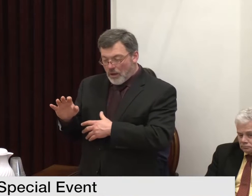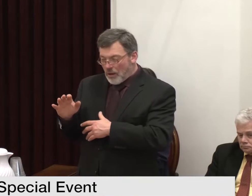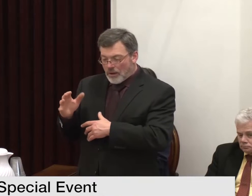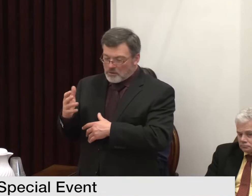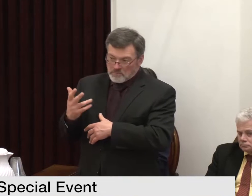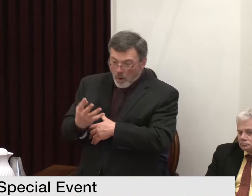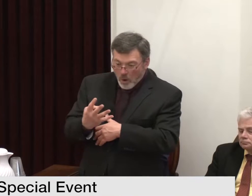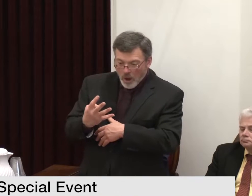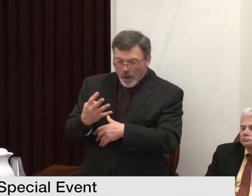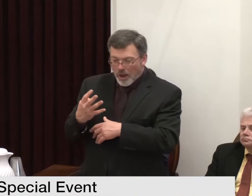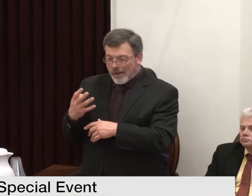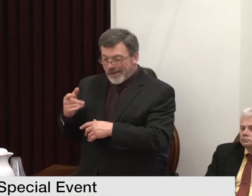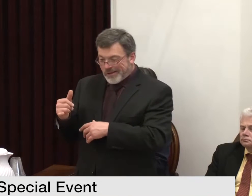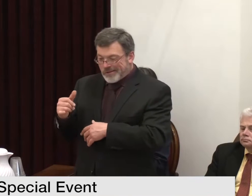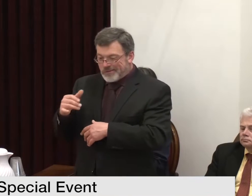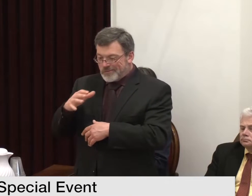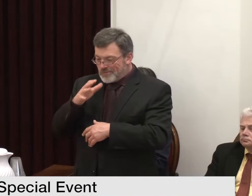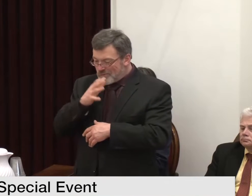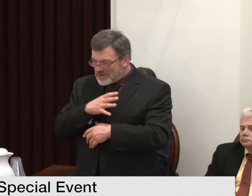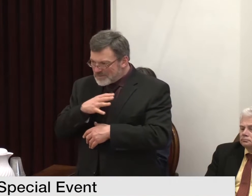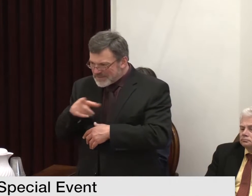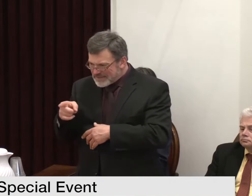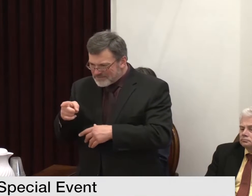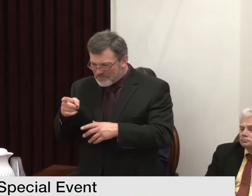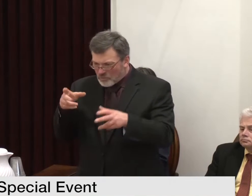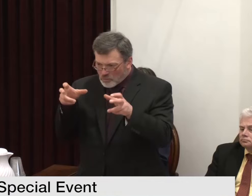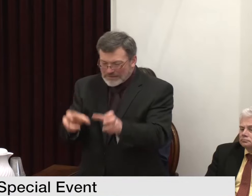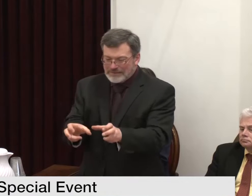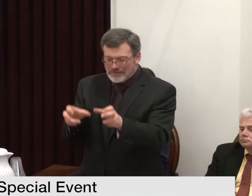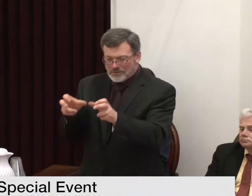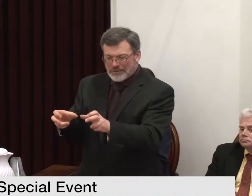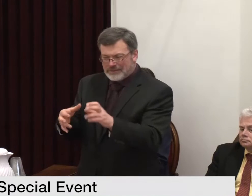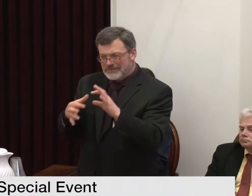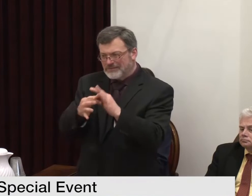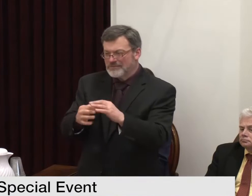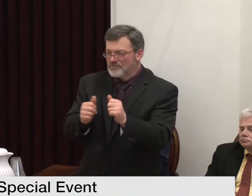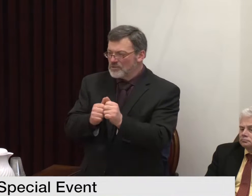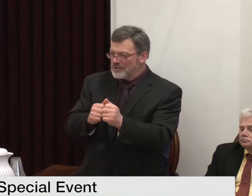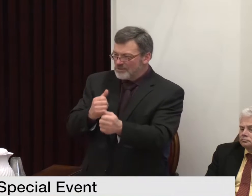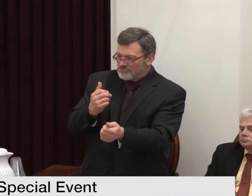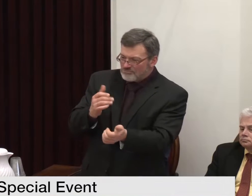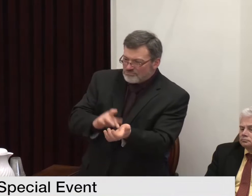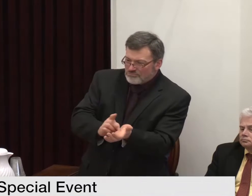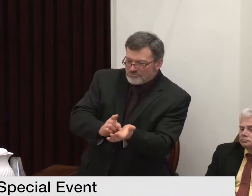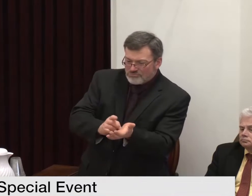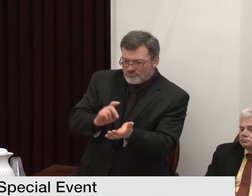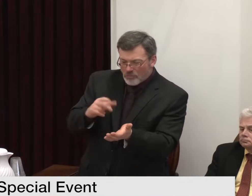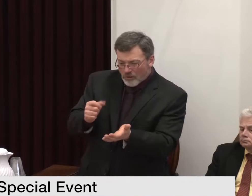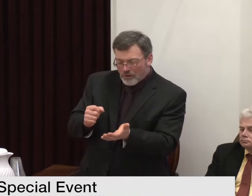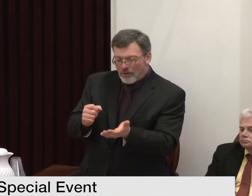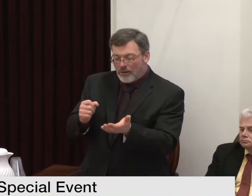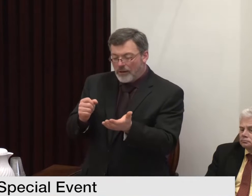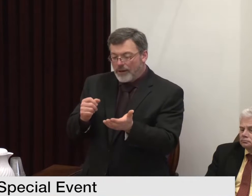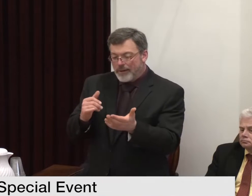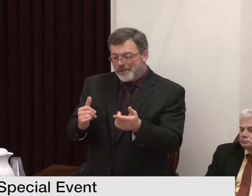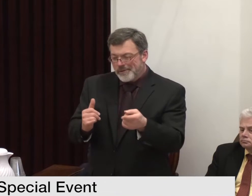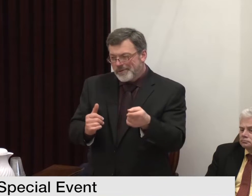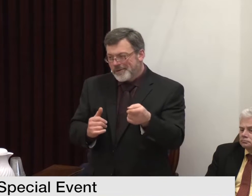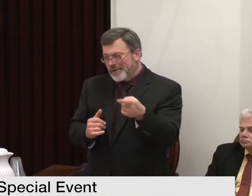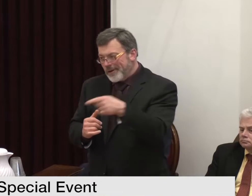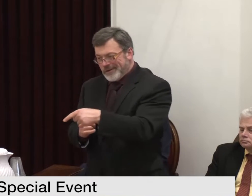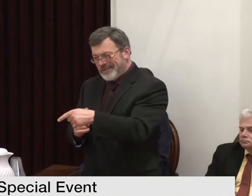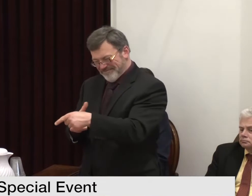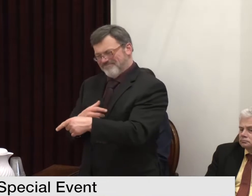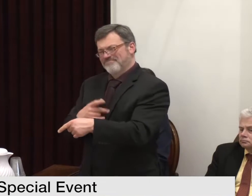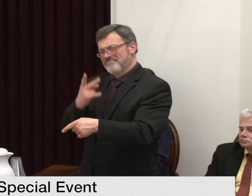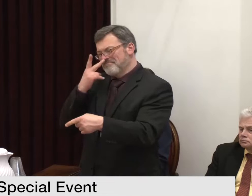conditions. So instead of being jailed, she continued selling crack and fentanyl. And